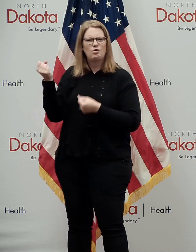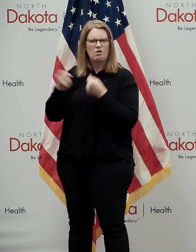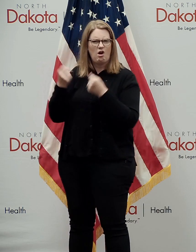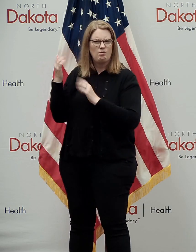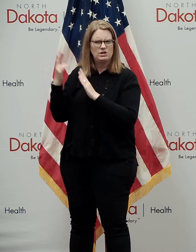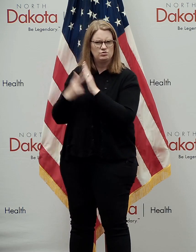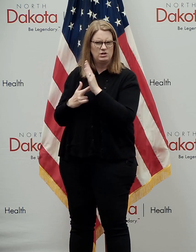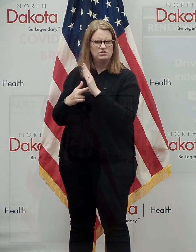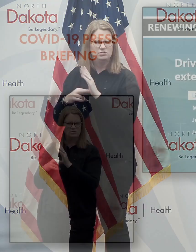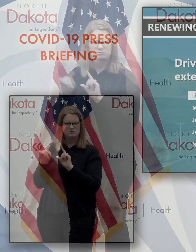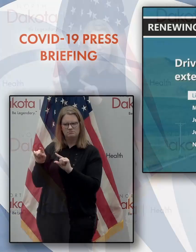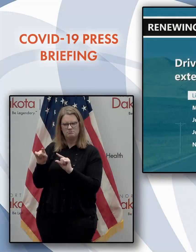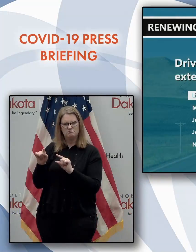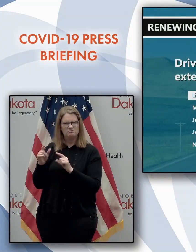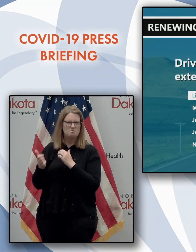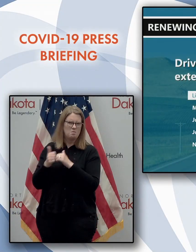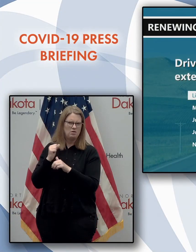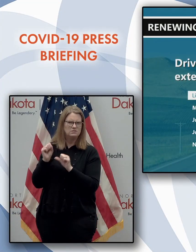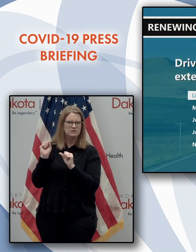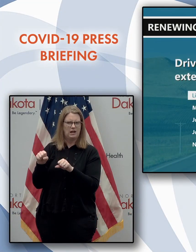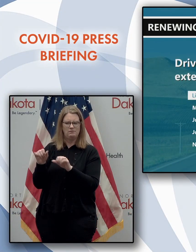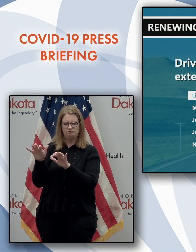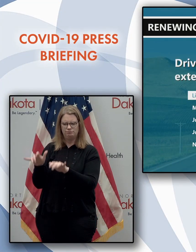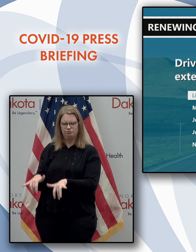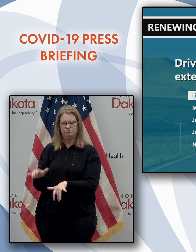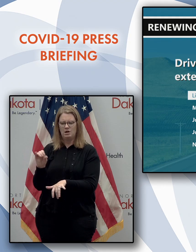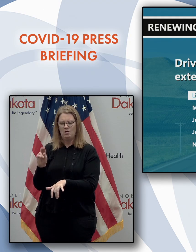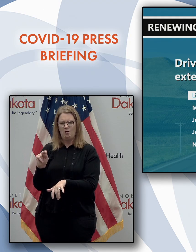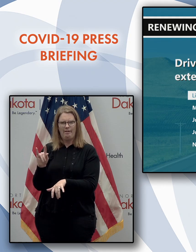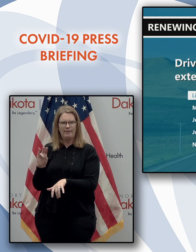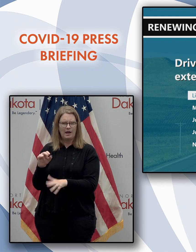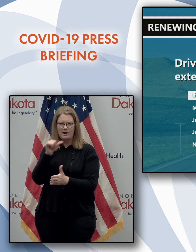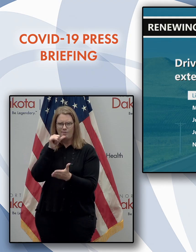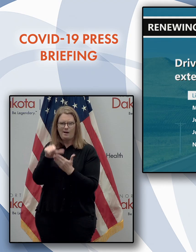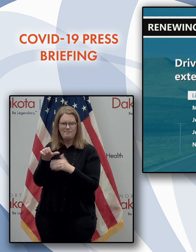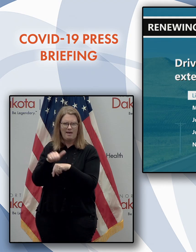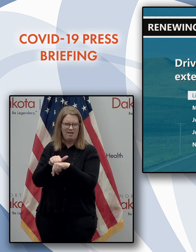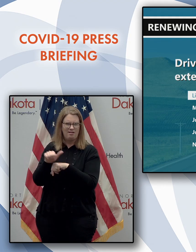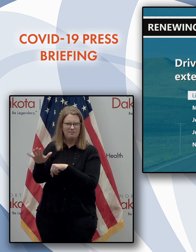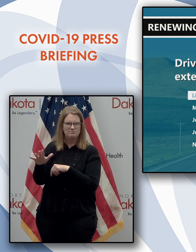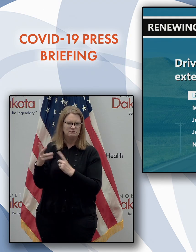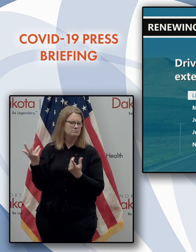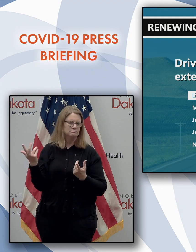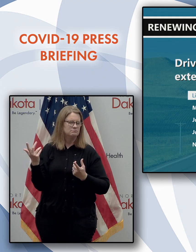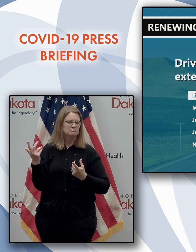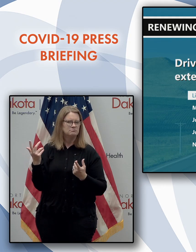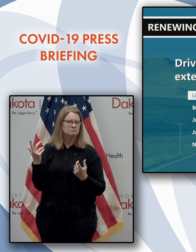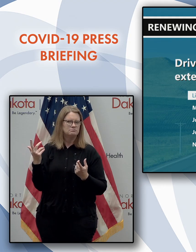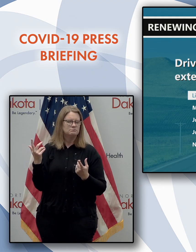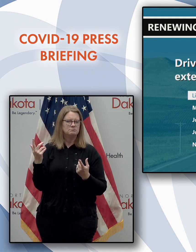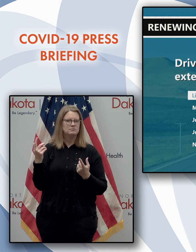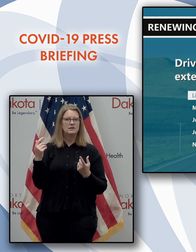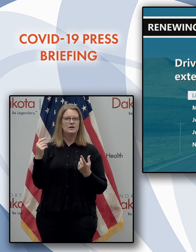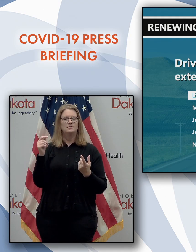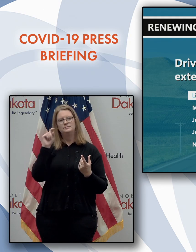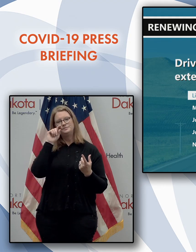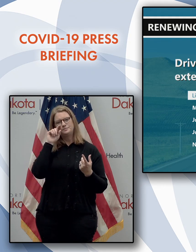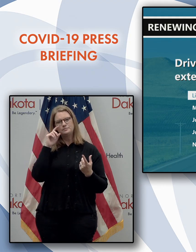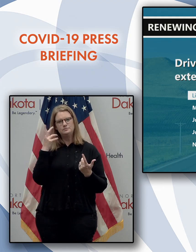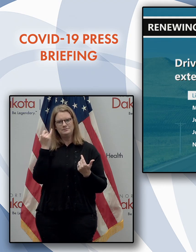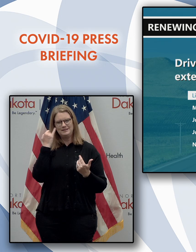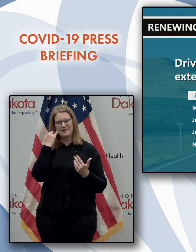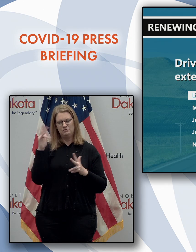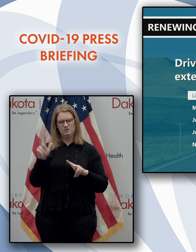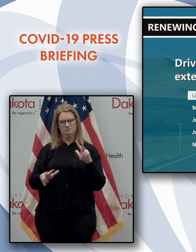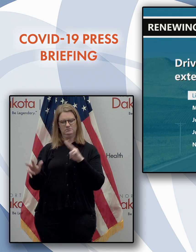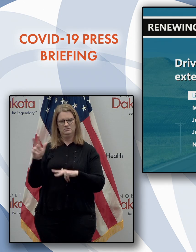those. Majority of those can occur online or by mail, and so you don't need to, if you're unsure about